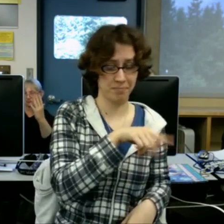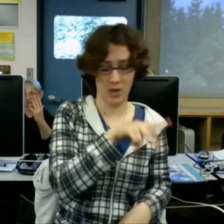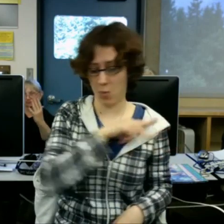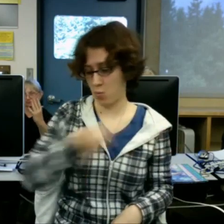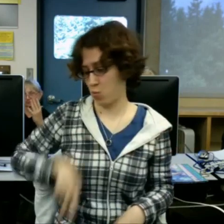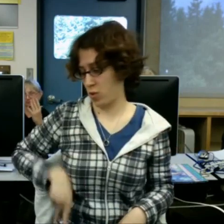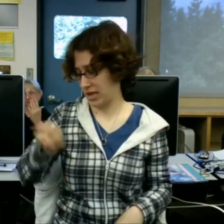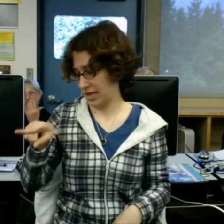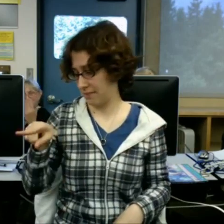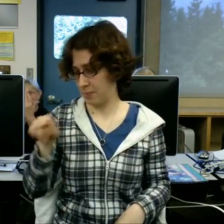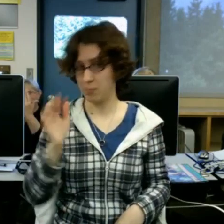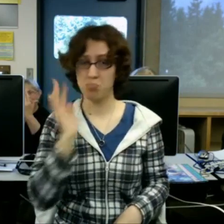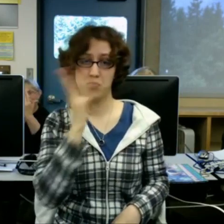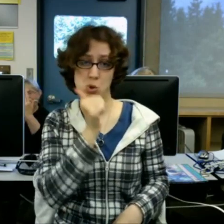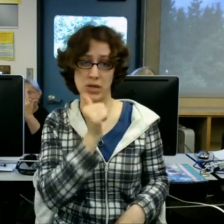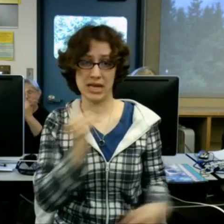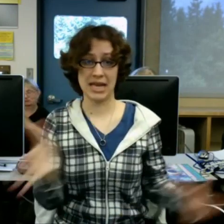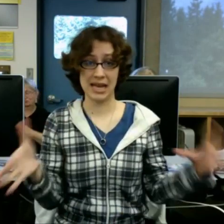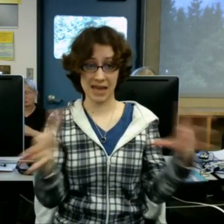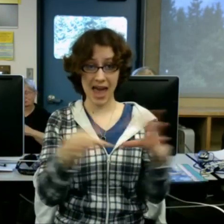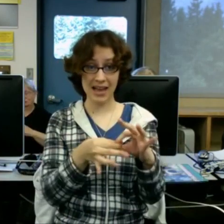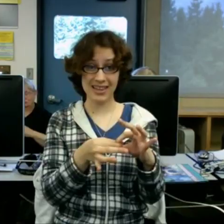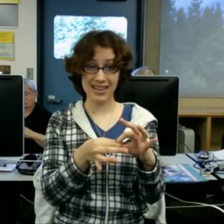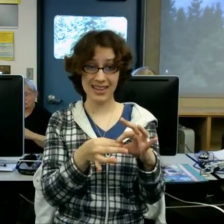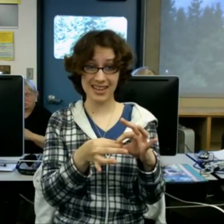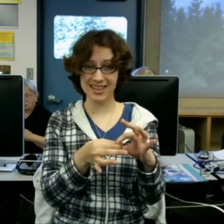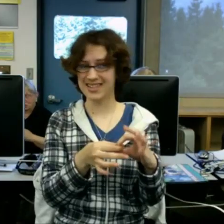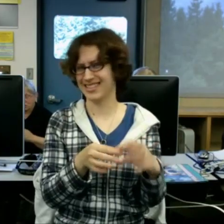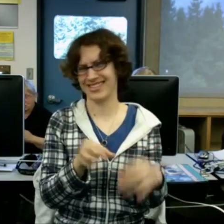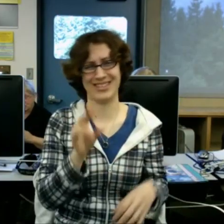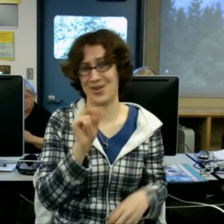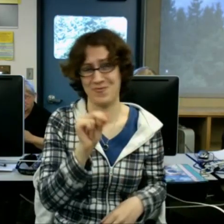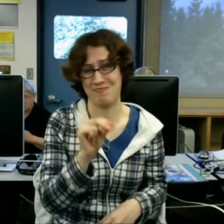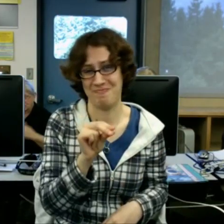So, the beast and the prince, did Beauty connect them? No.